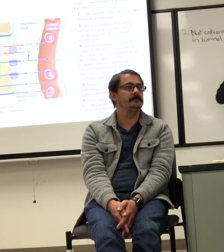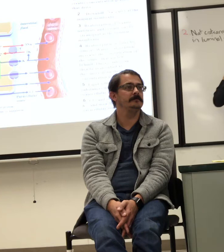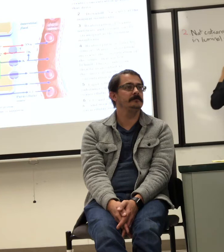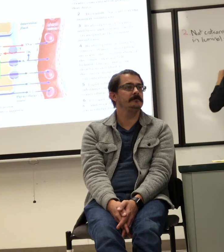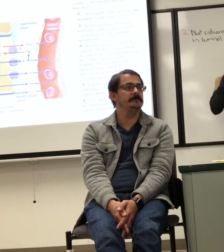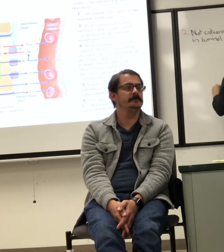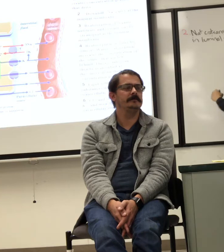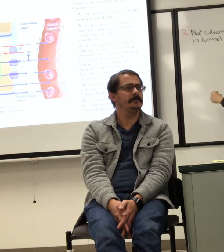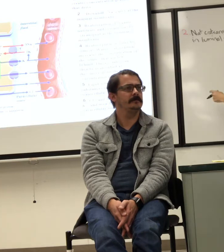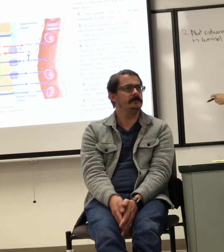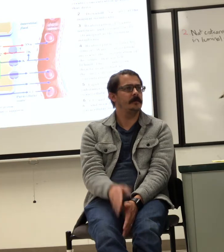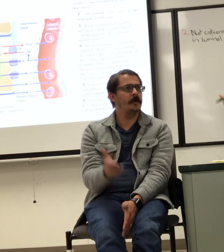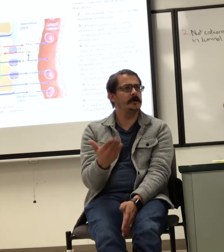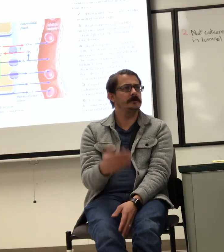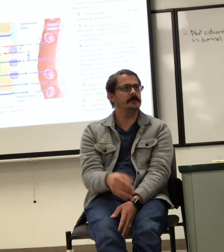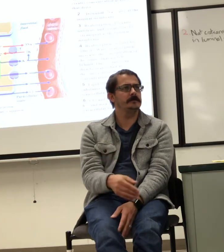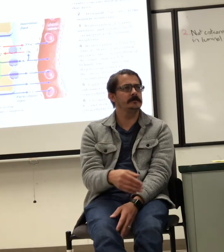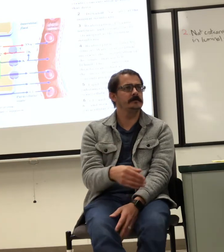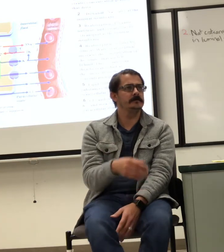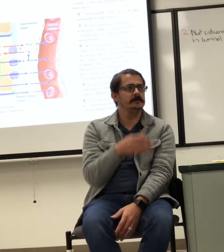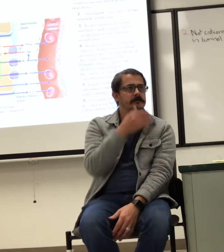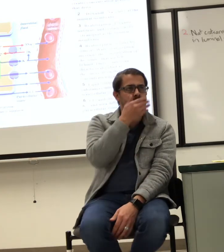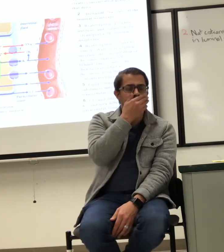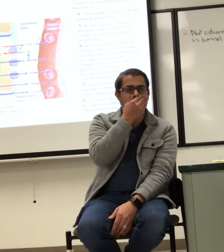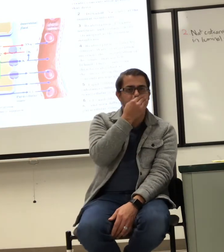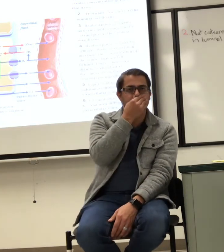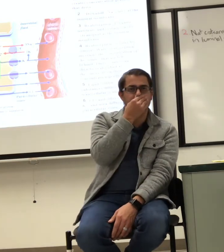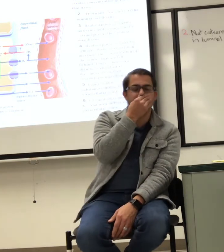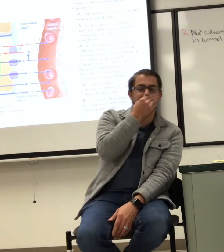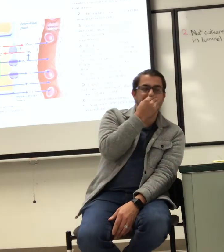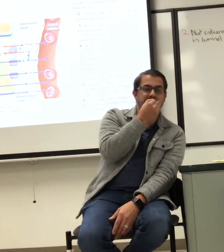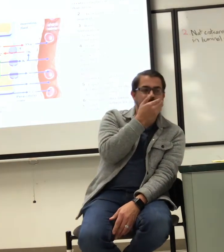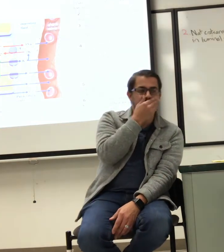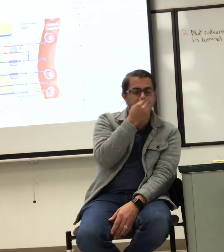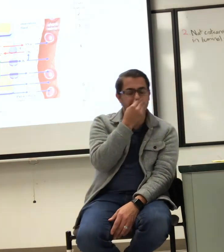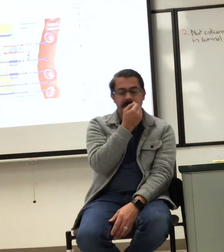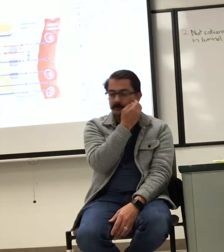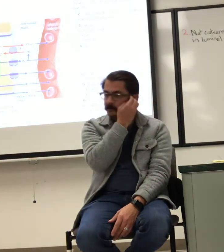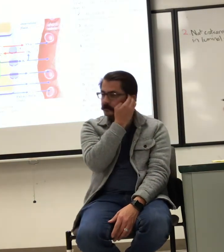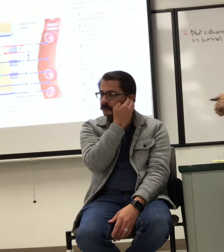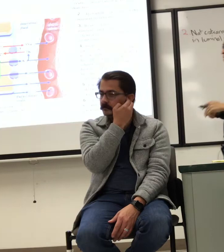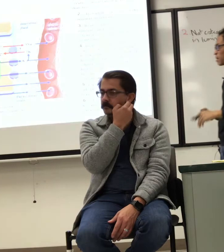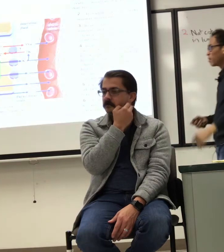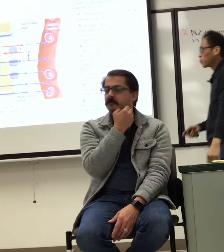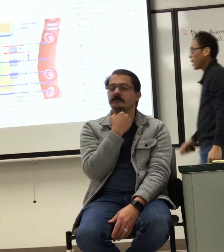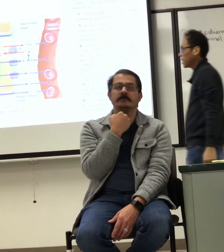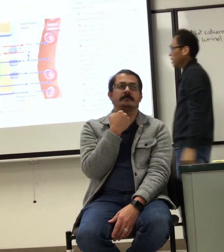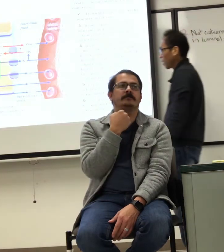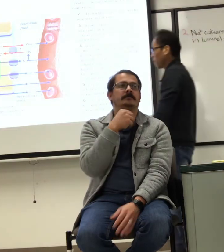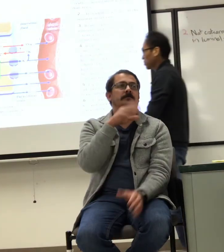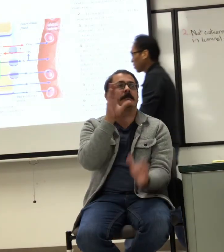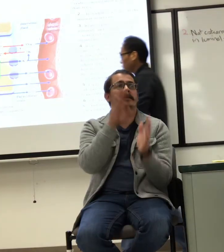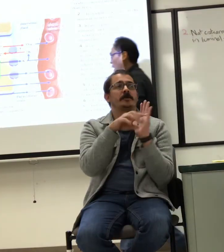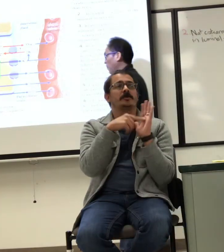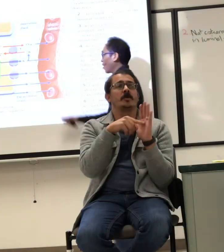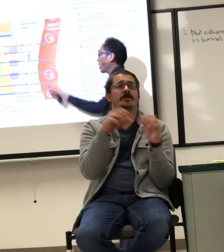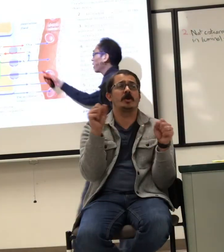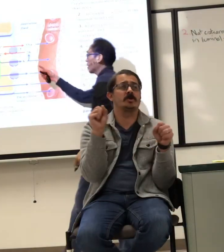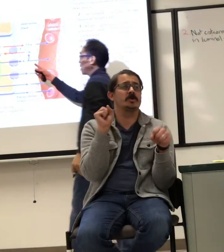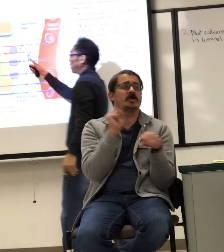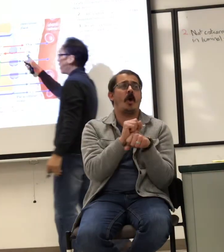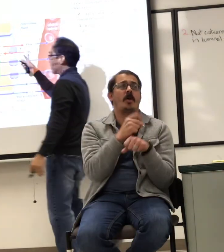It's not a primary active transporter. It executes secondary active transport. Now the figure does show that. The solid red arrows are